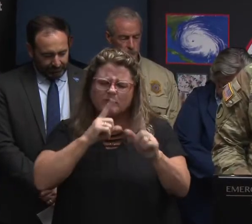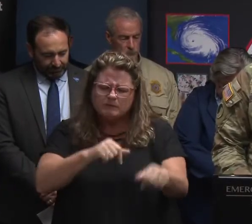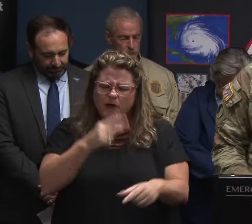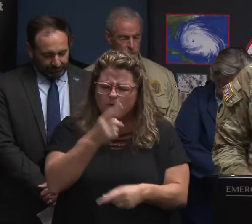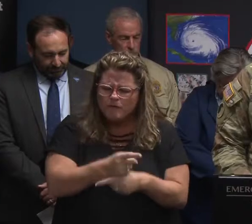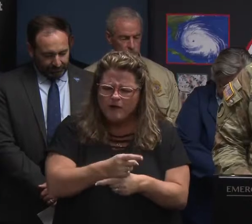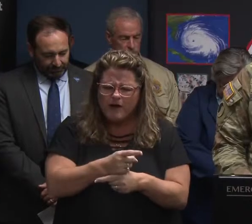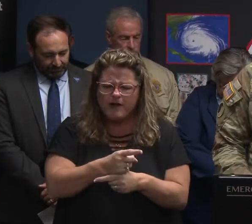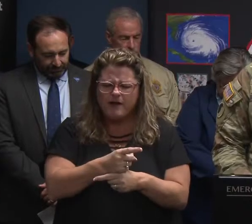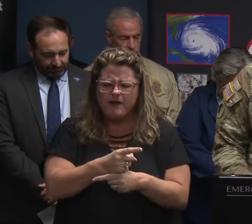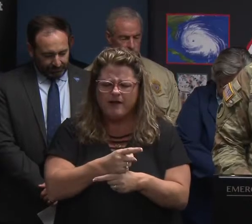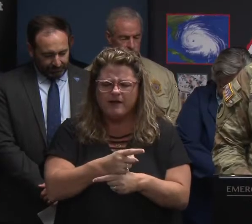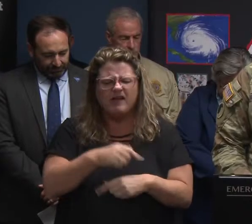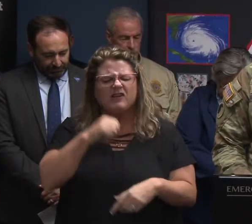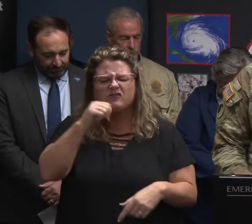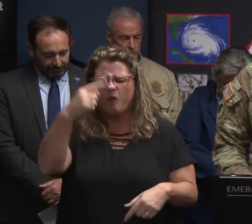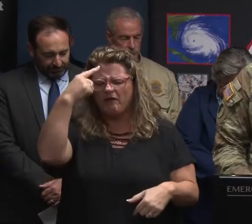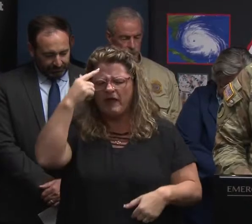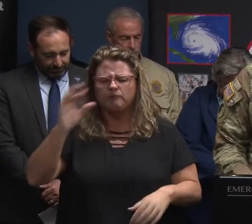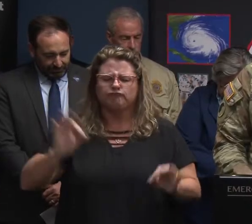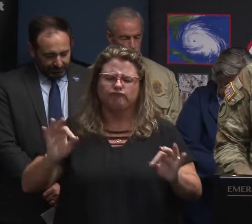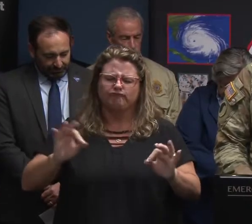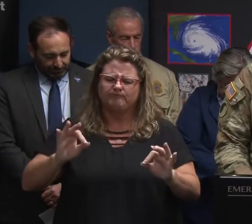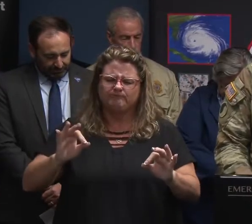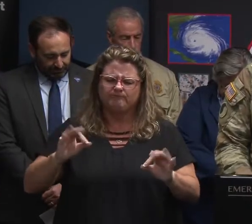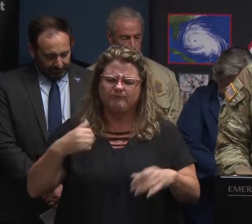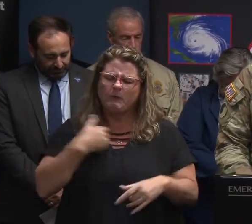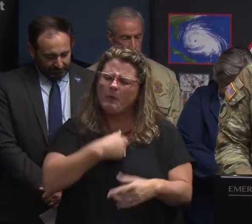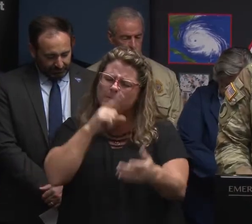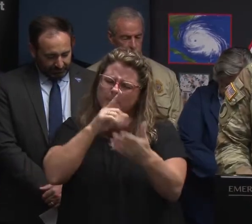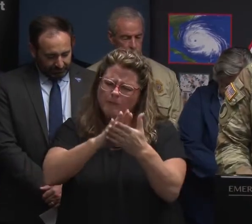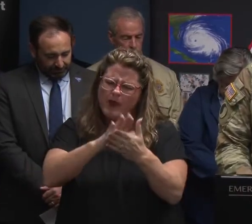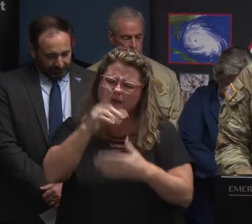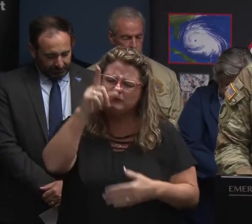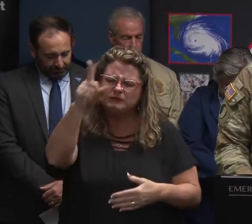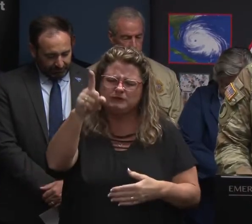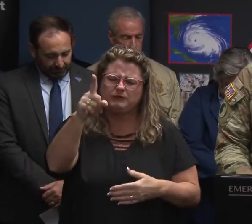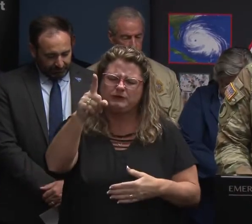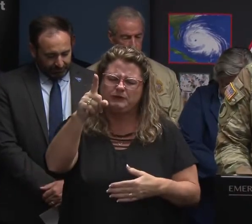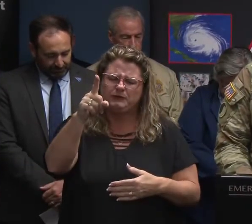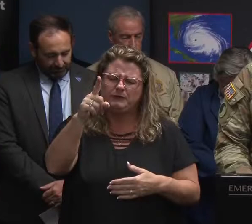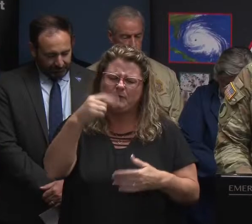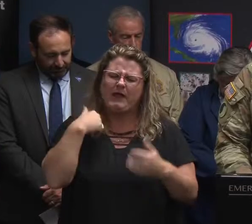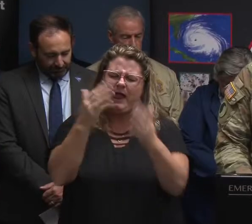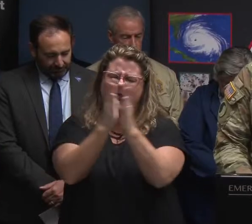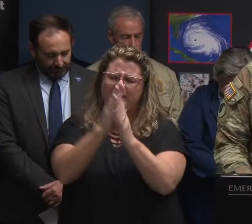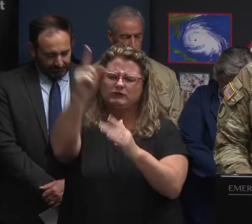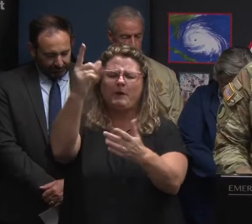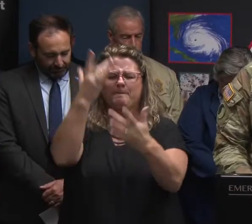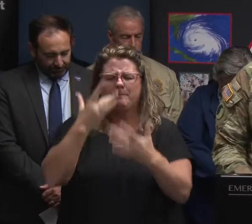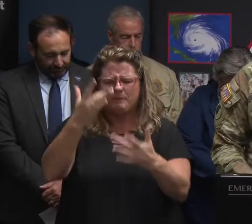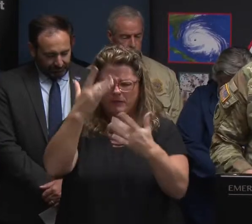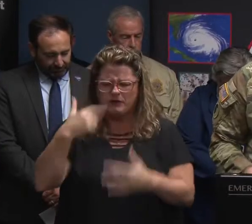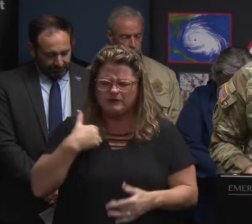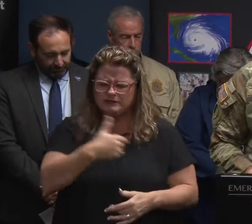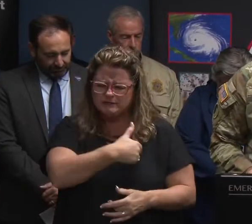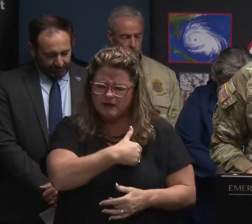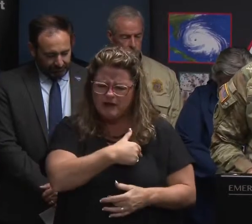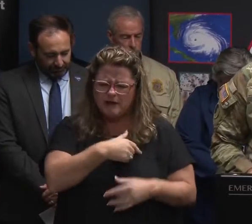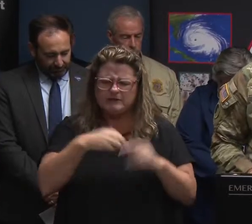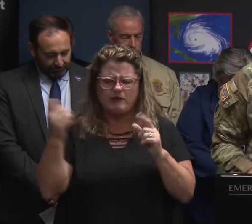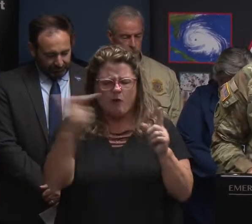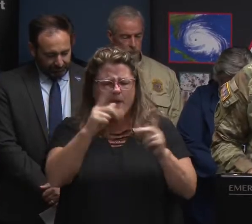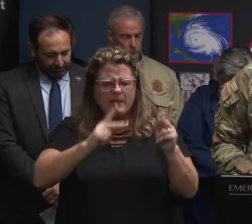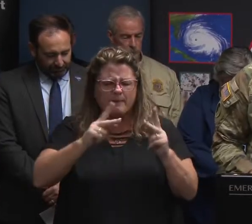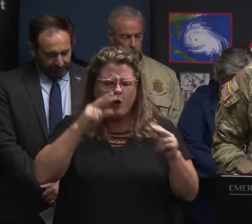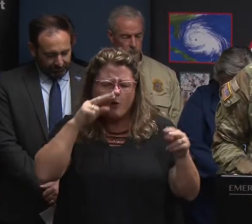Help us to not be complacent. We praise you in this storm and ask for your mercy. May our citizens look after each